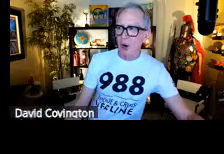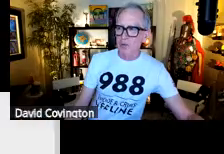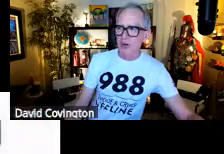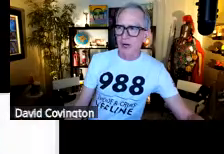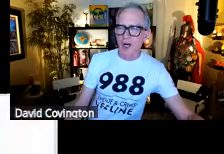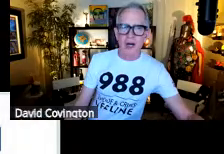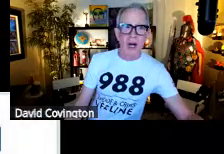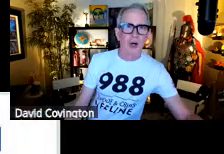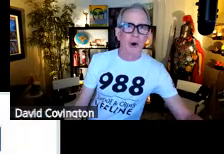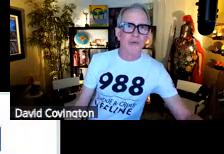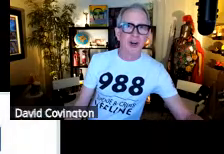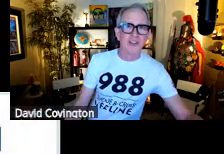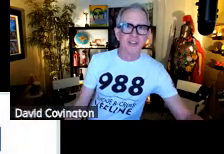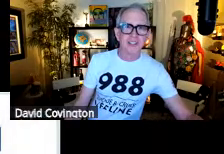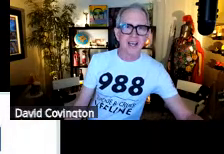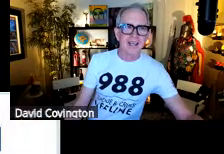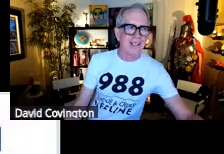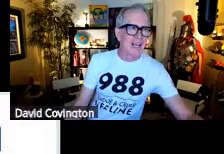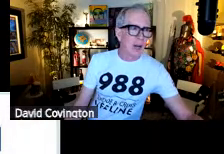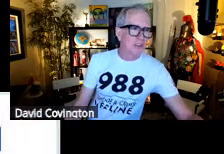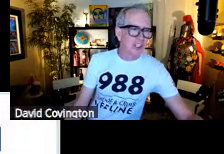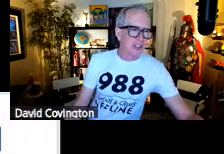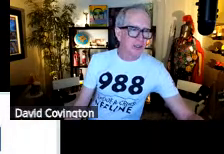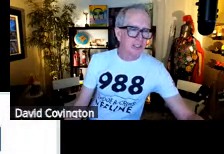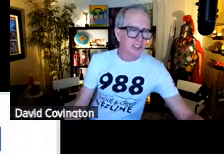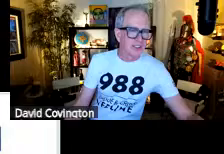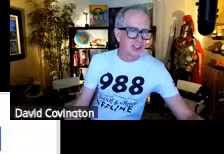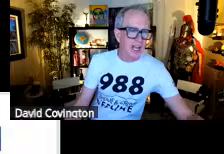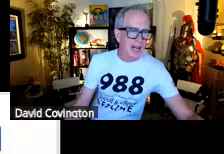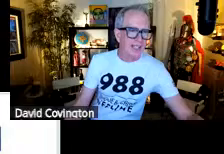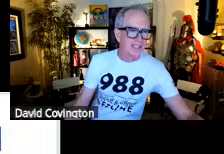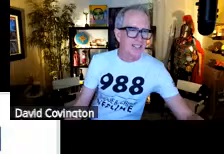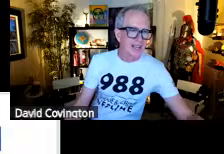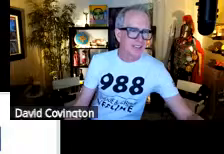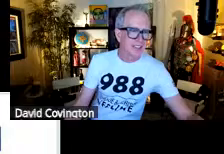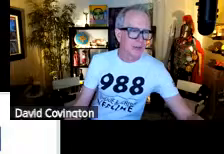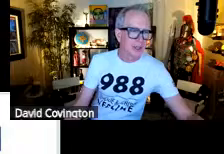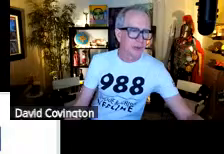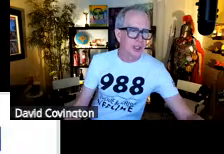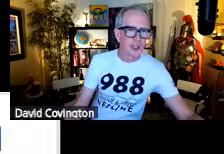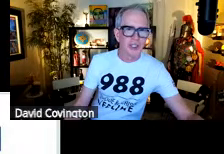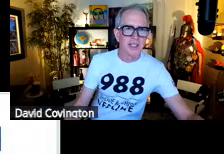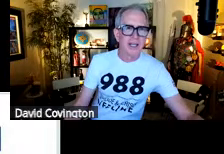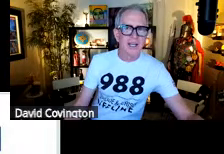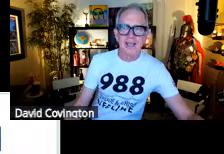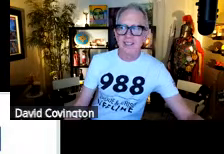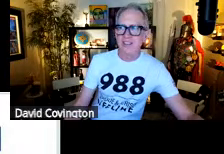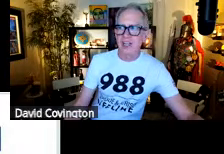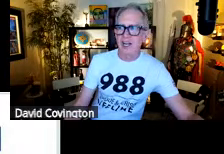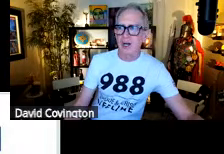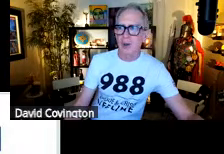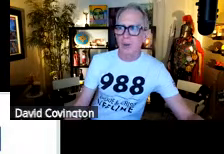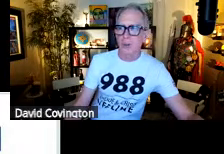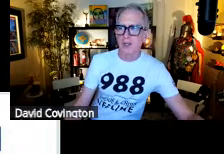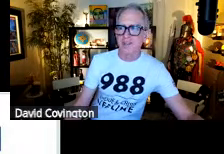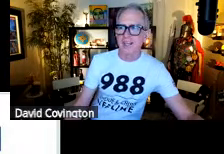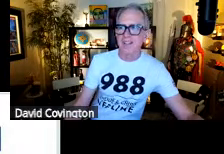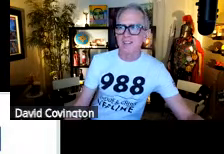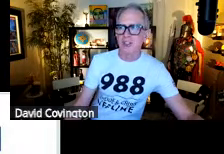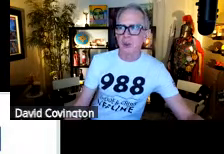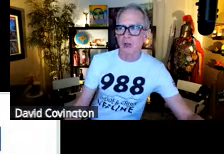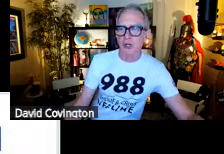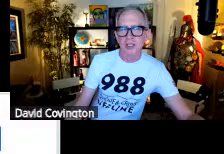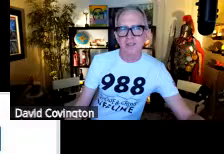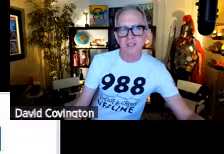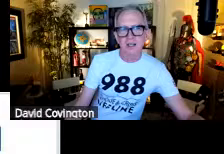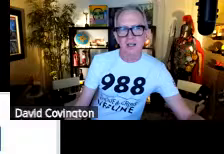our over-under today, and we're just going to do this in the chat and text if we could, is we're going to take these